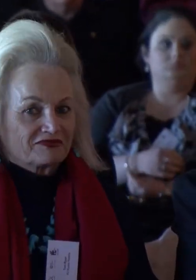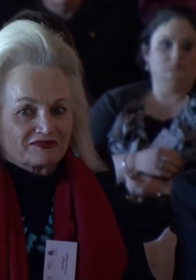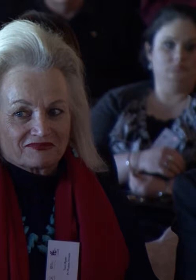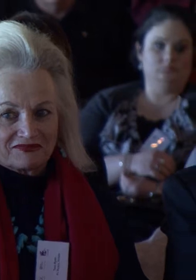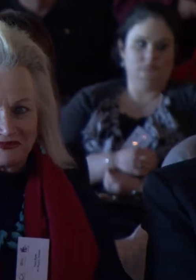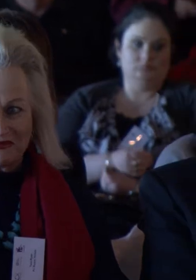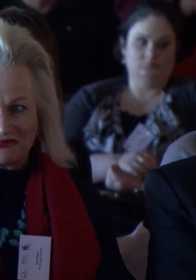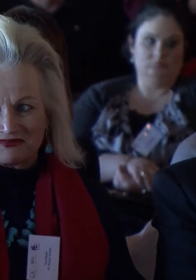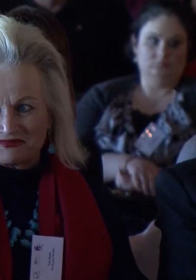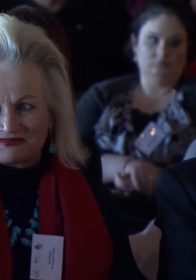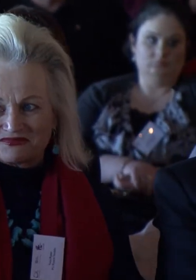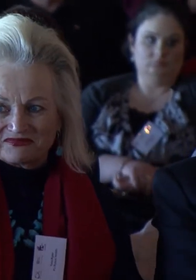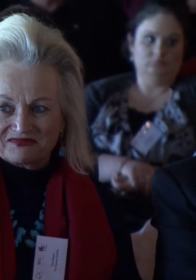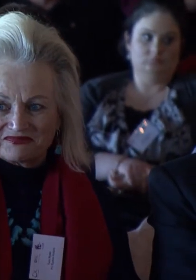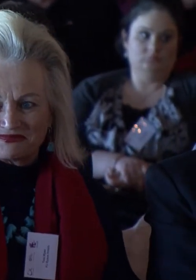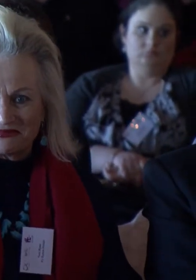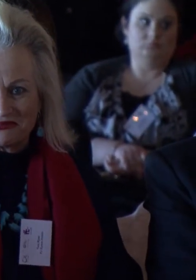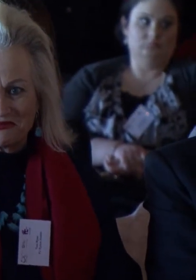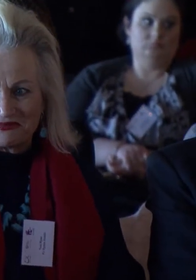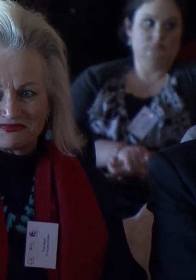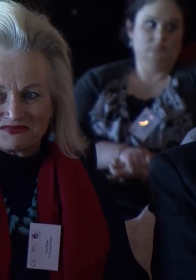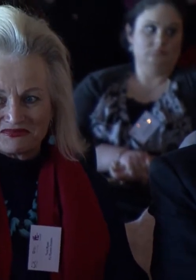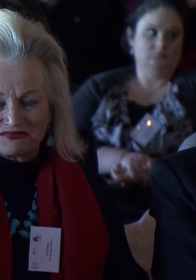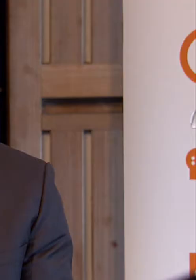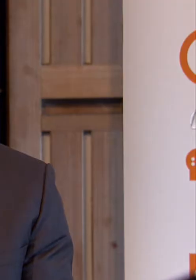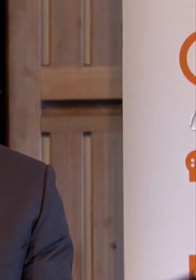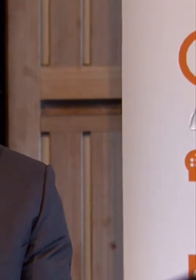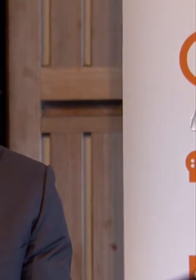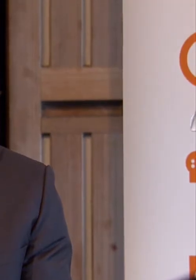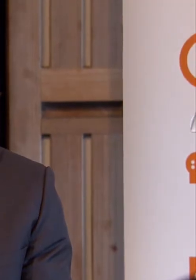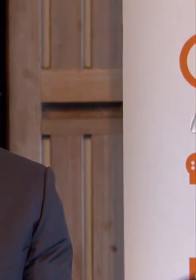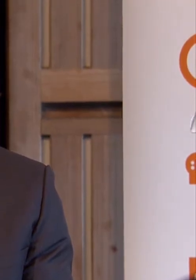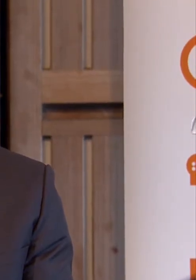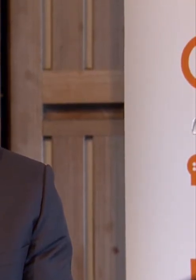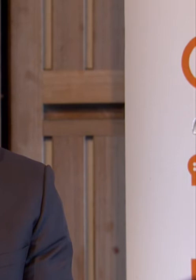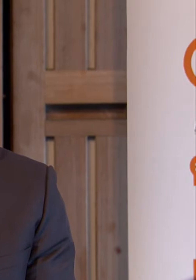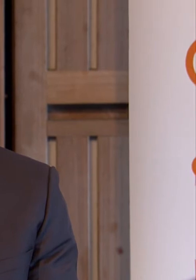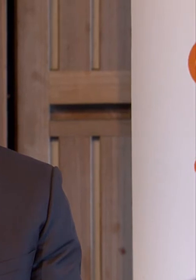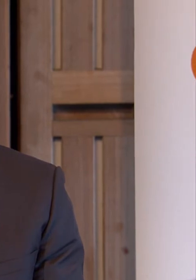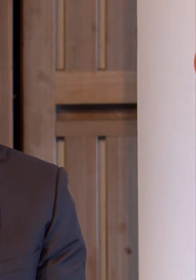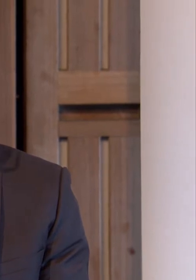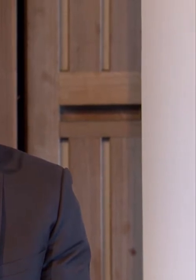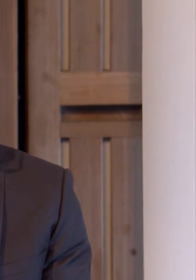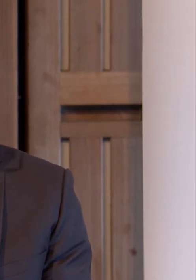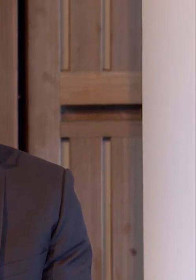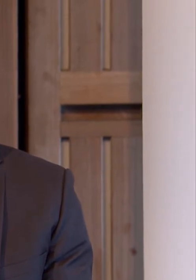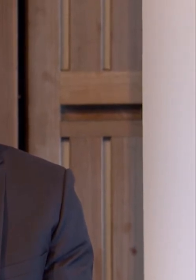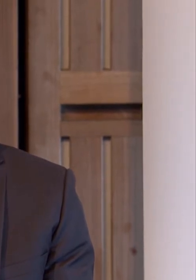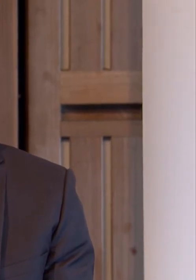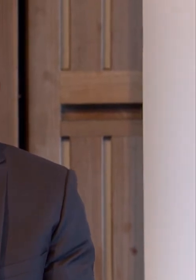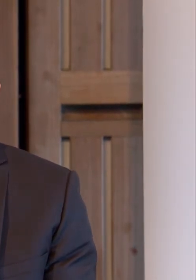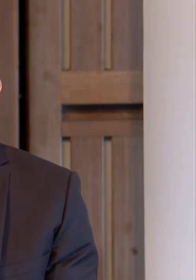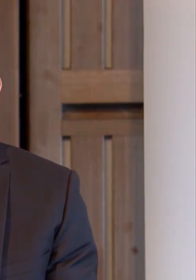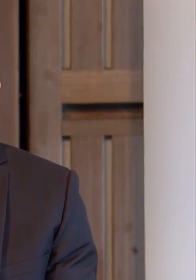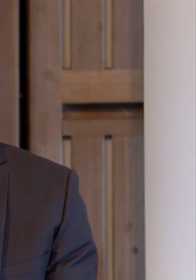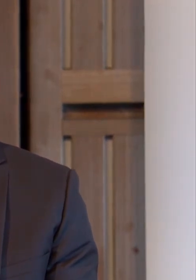That was beautiful, absolutely beautiful. Thank you to the Nordoff Robbins Music Therapy Group and all members of the choir. I've